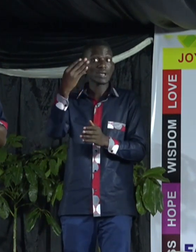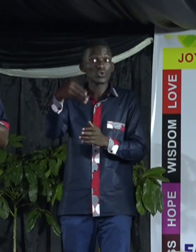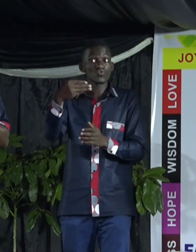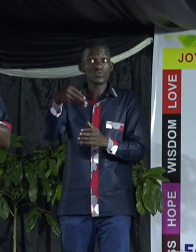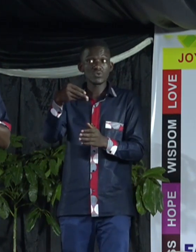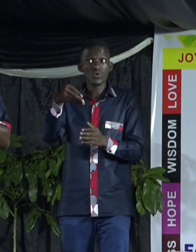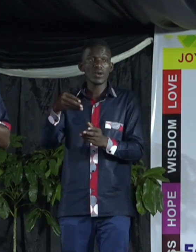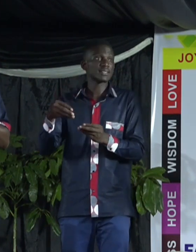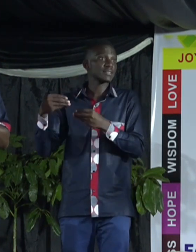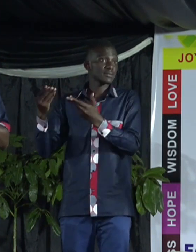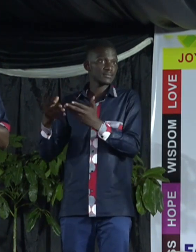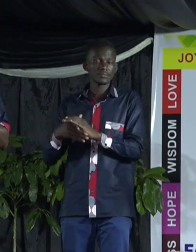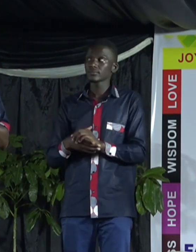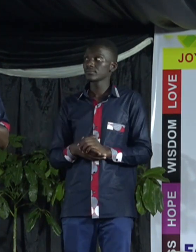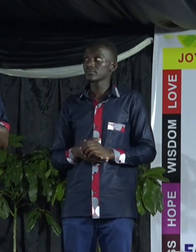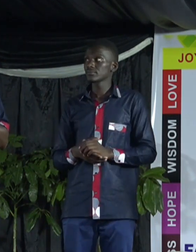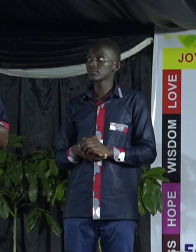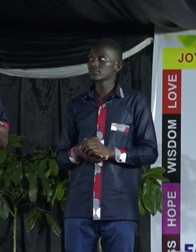got $100 and gave it to me.